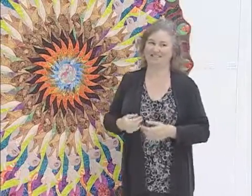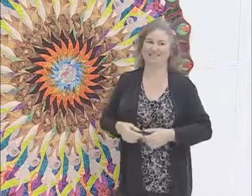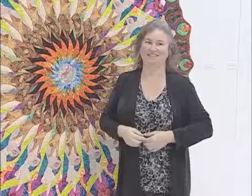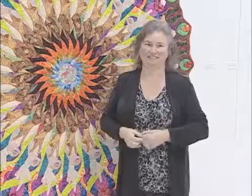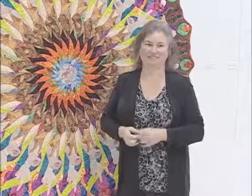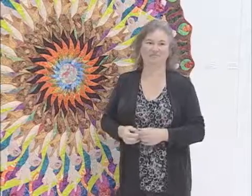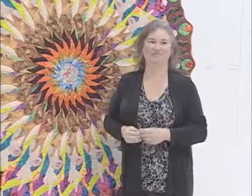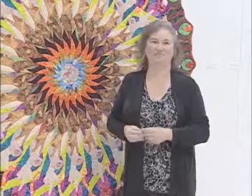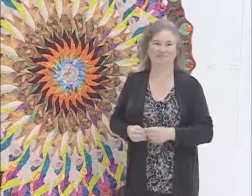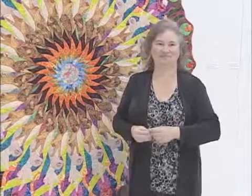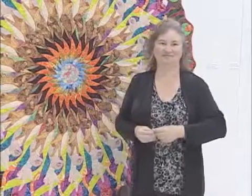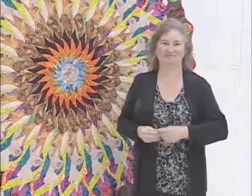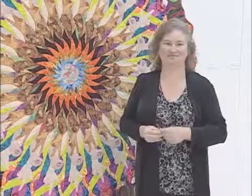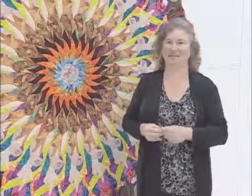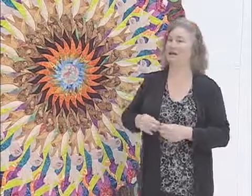It was a lot easier to do it that way.